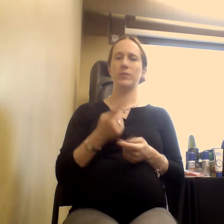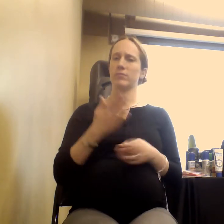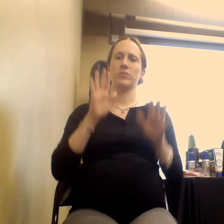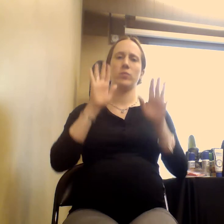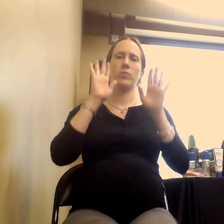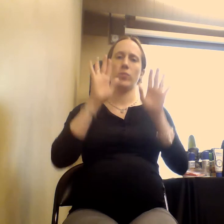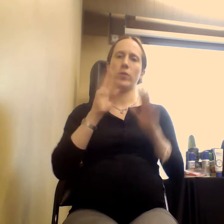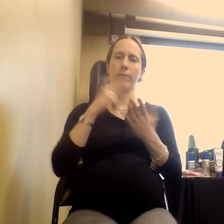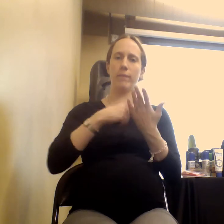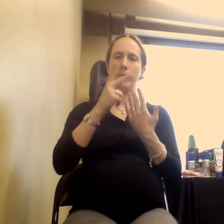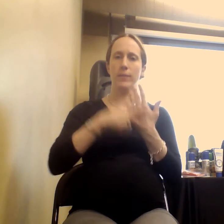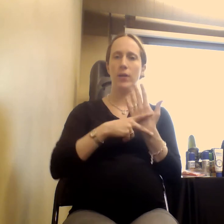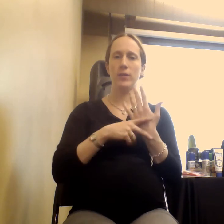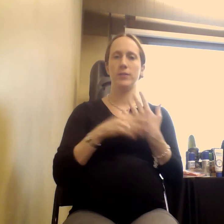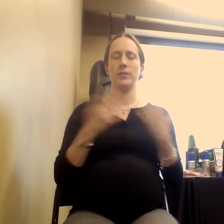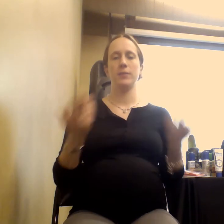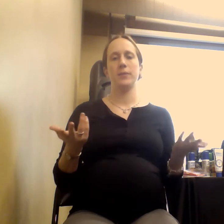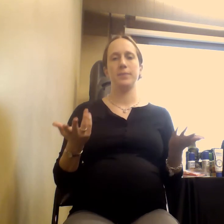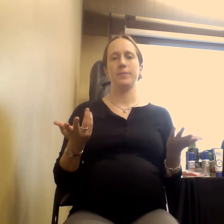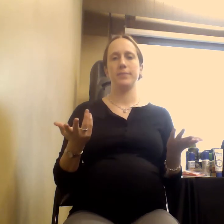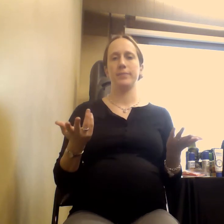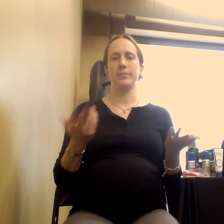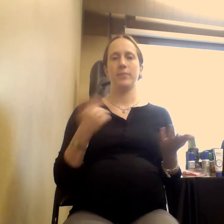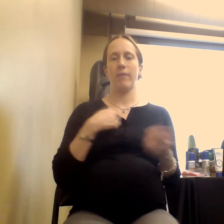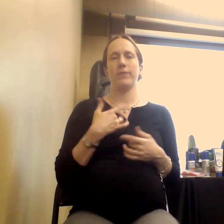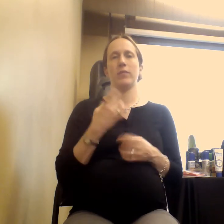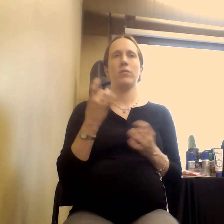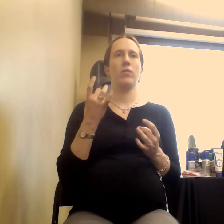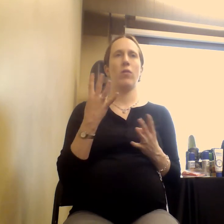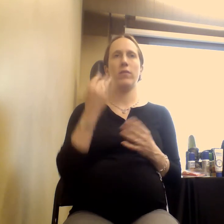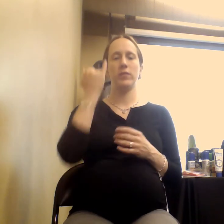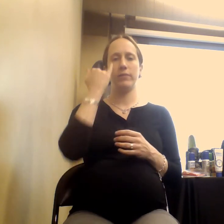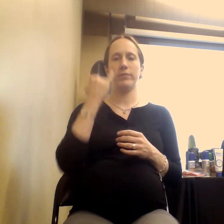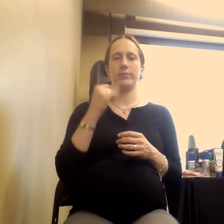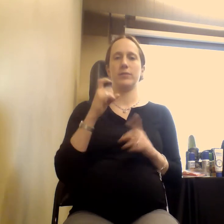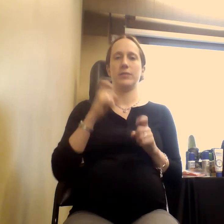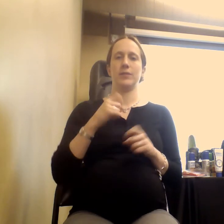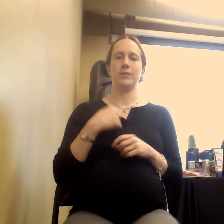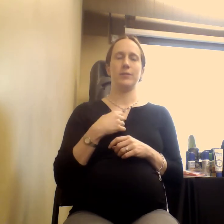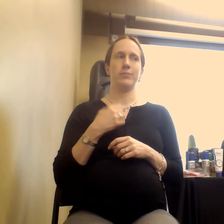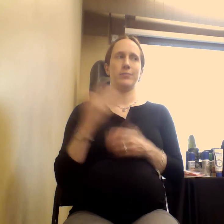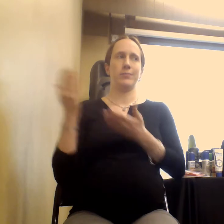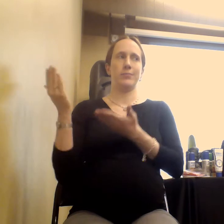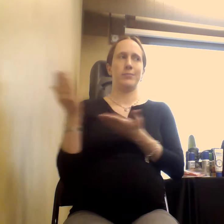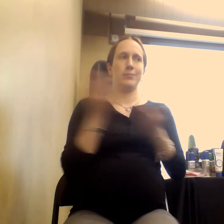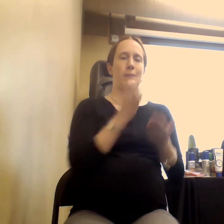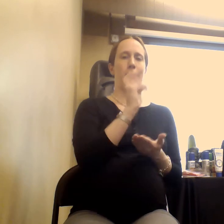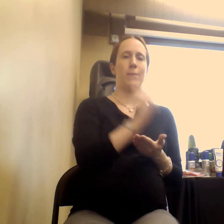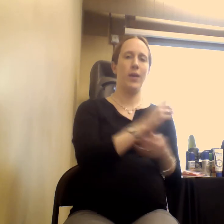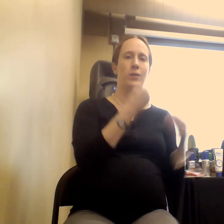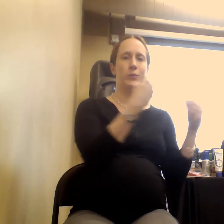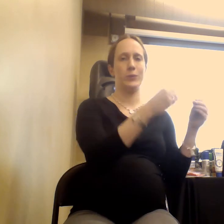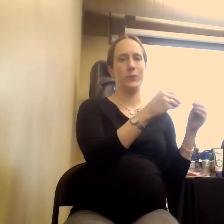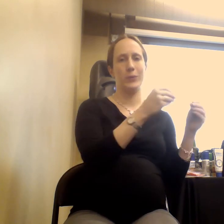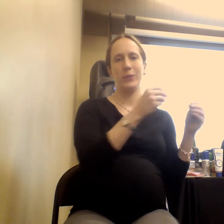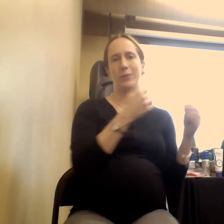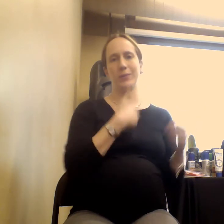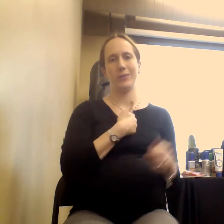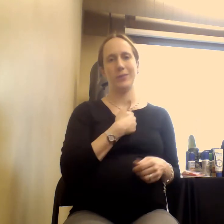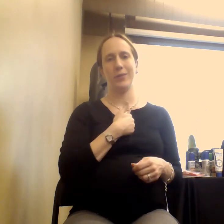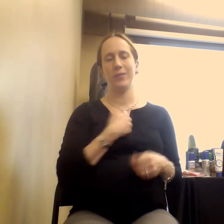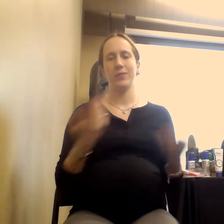into the garage sale. Everybody knows what the garage sale is? So somebody's getting a deal, right? And we've done study after study after study,